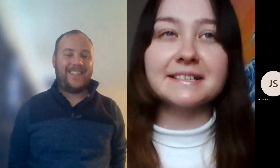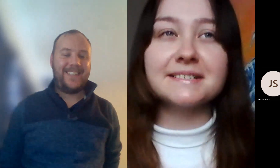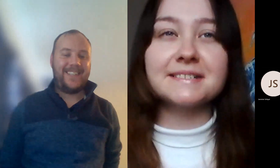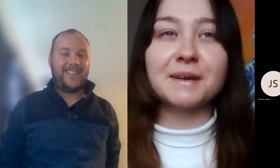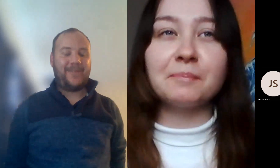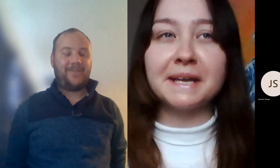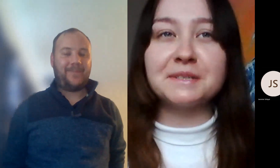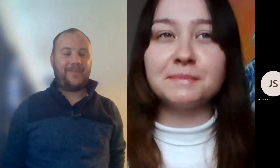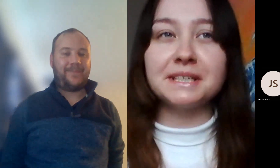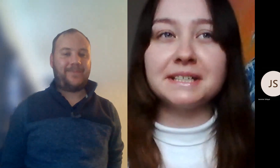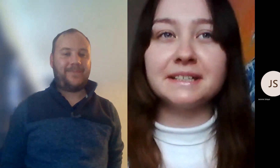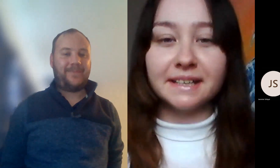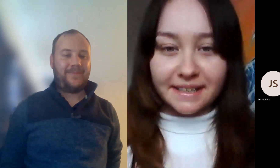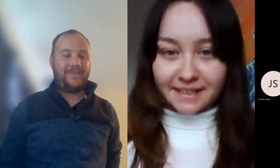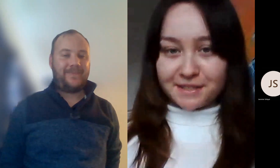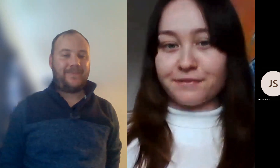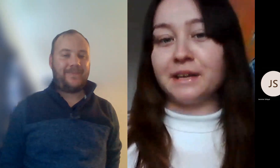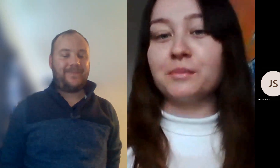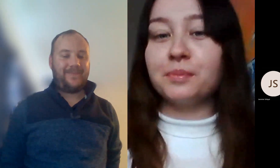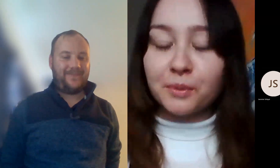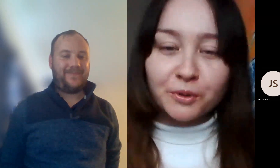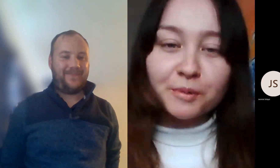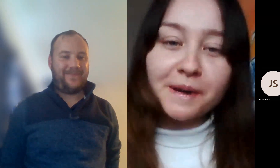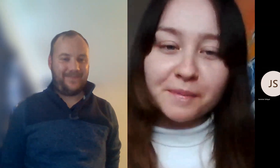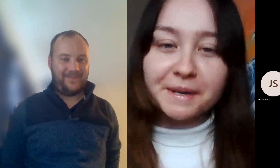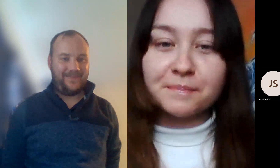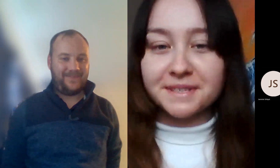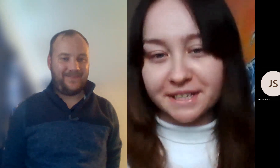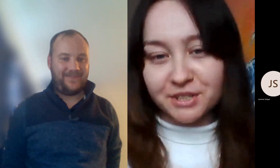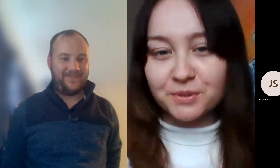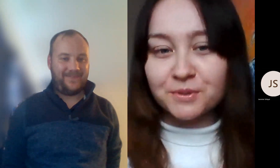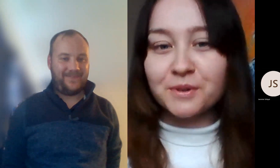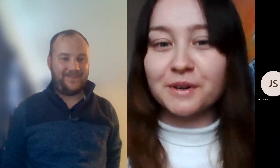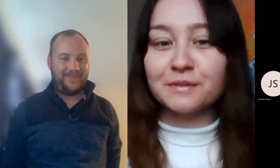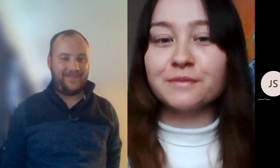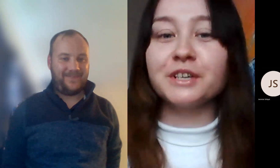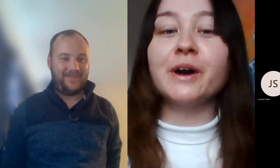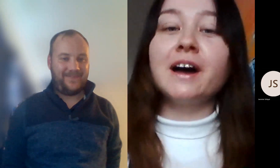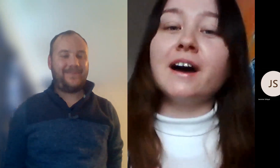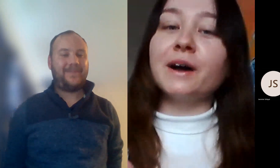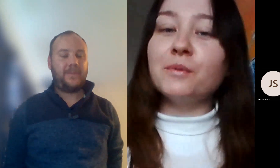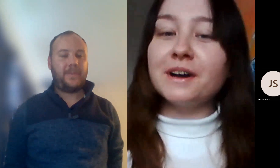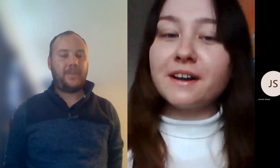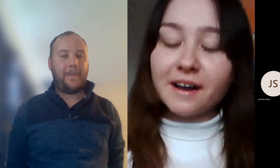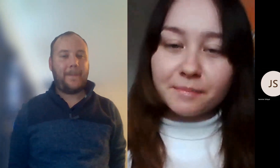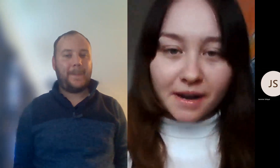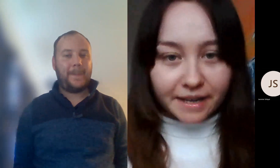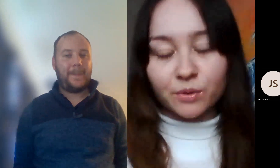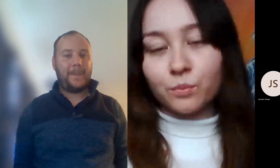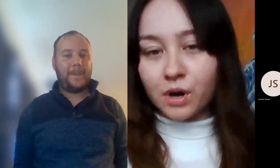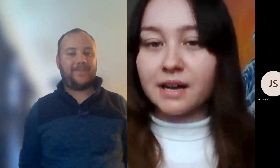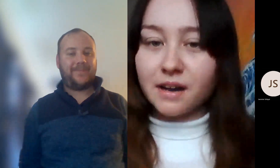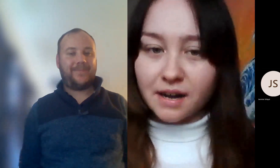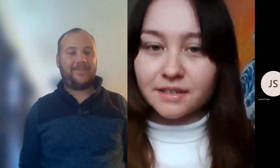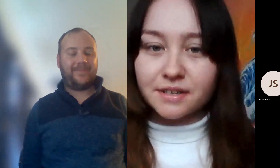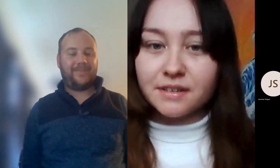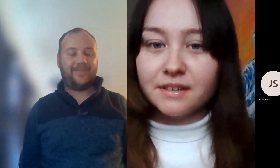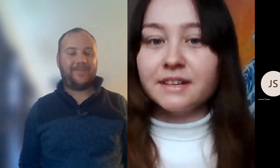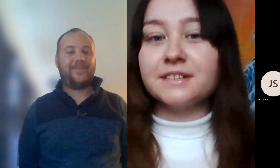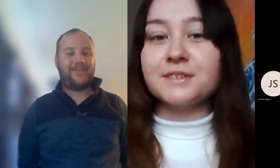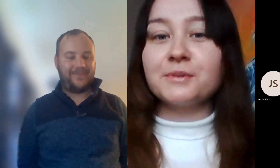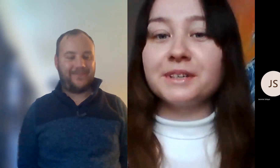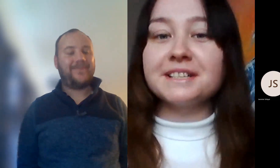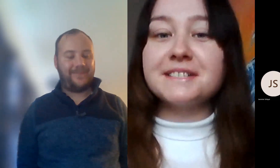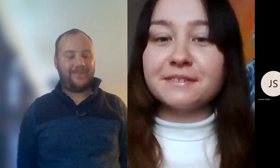really has made me develop more about my potential of, I work hard, but I can work